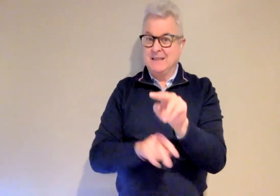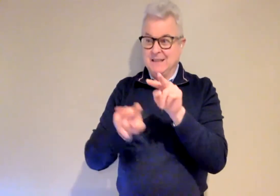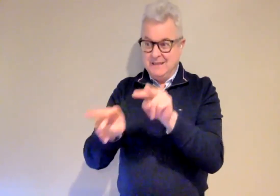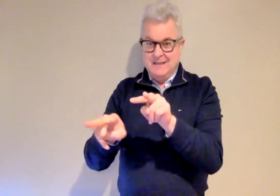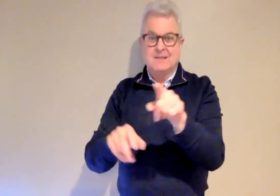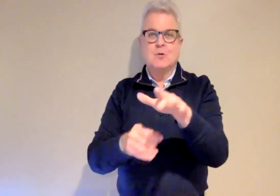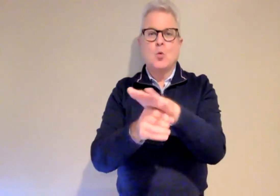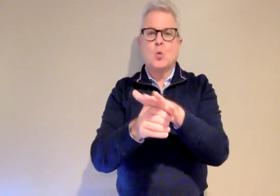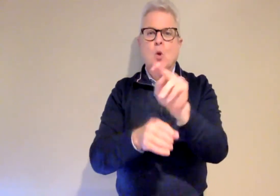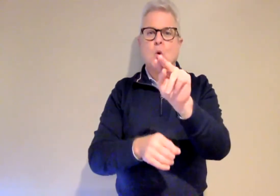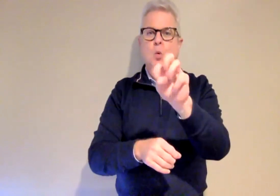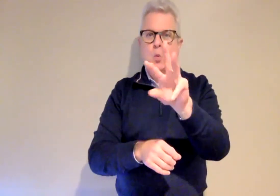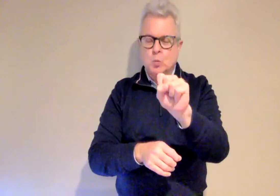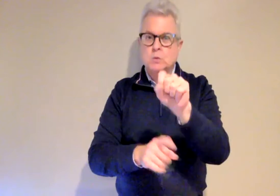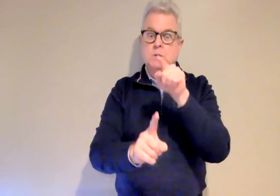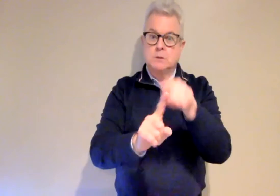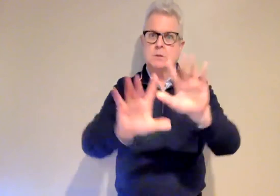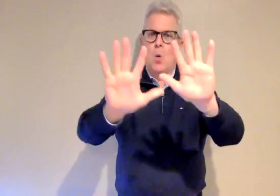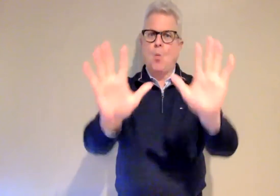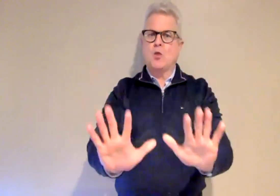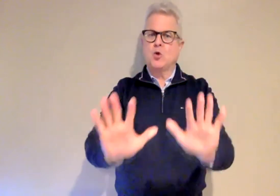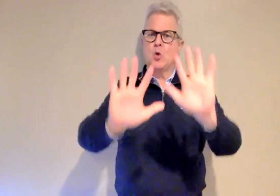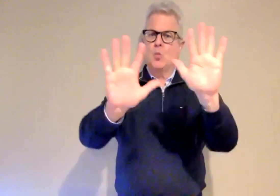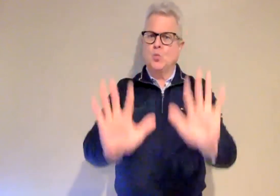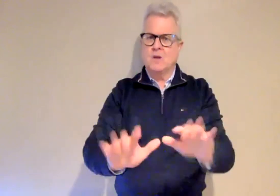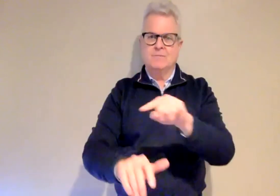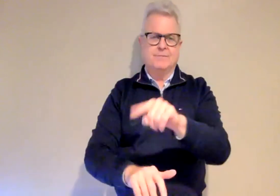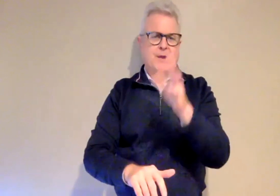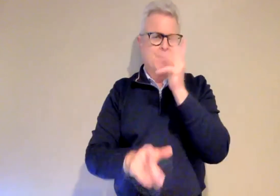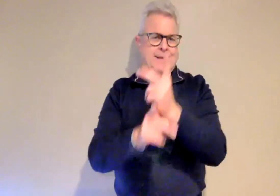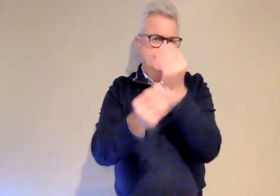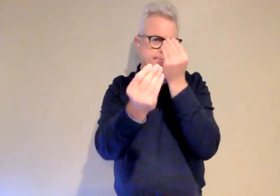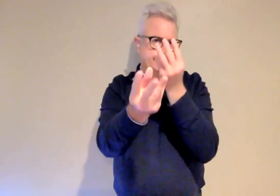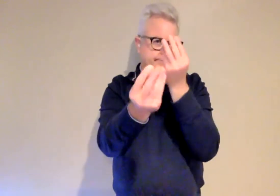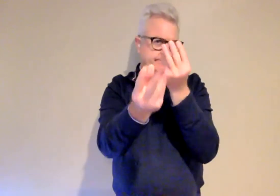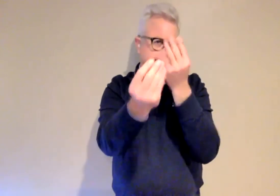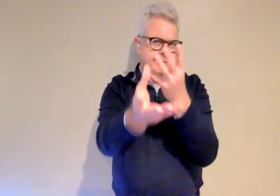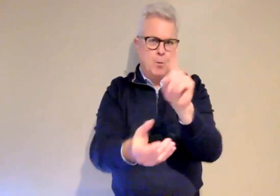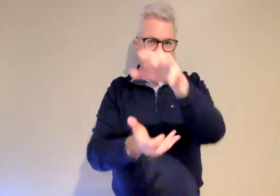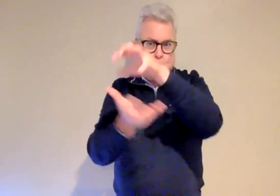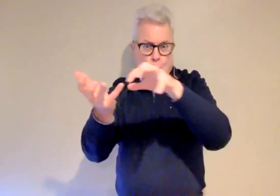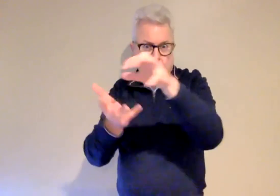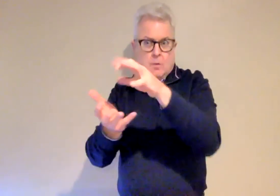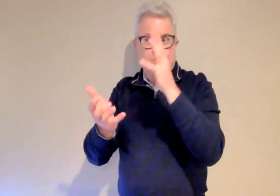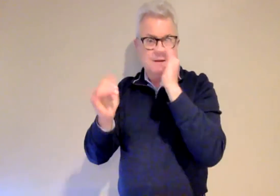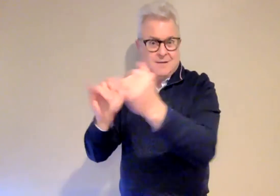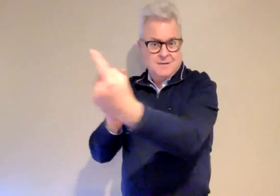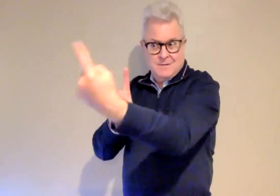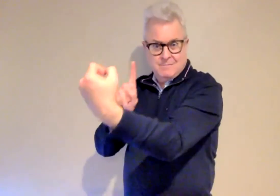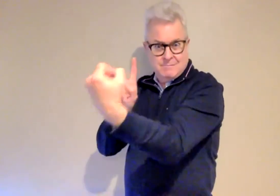It's important to stay on top of the news for your local news report for the weather. They will keep posting where the storm